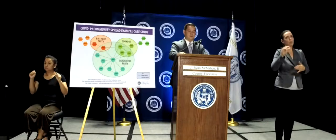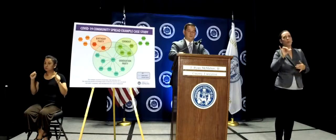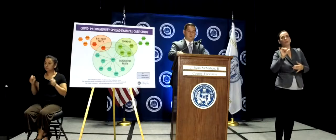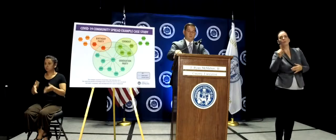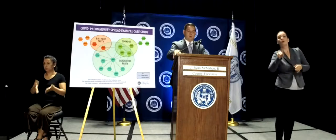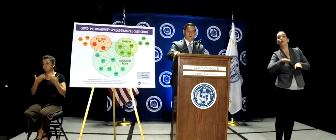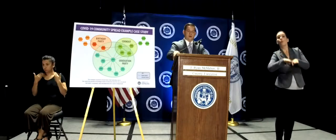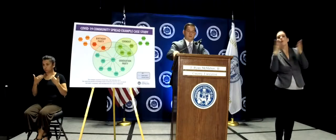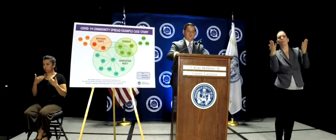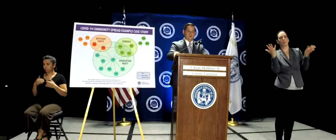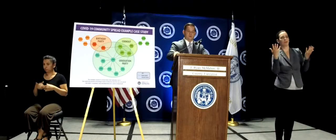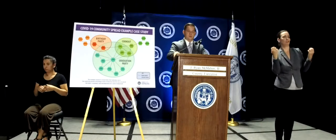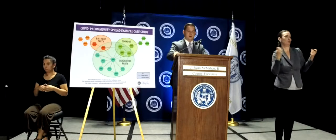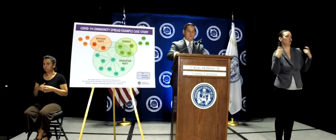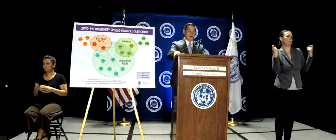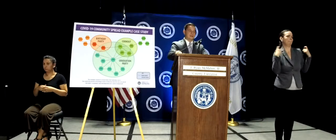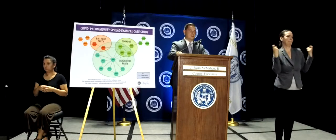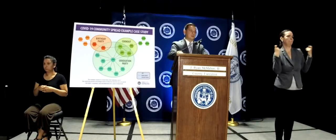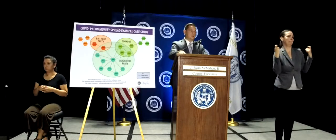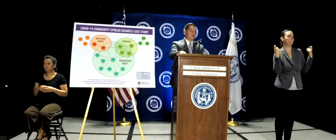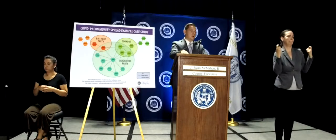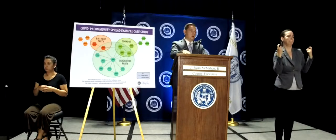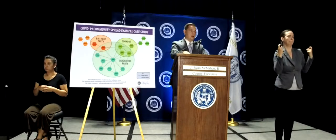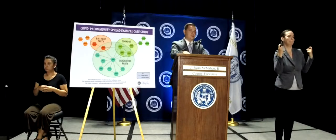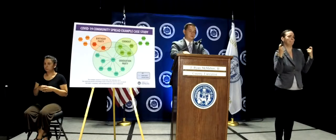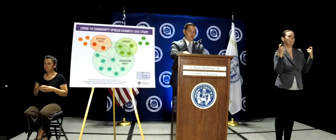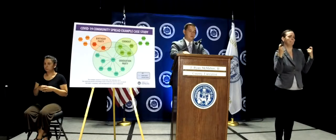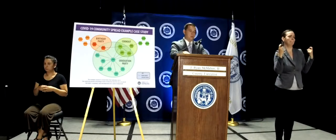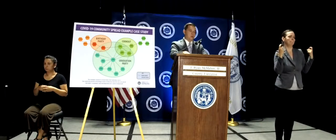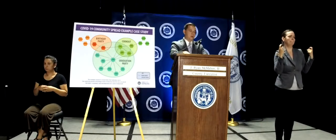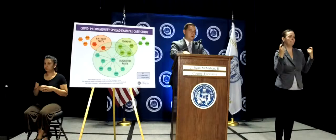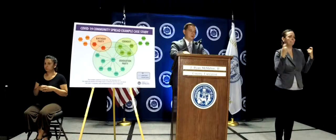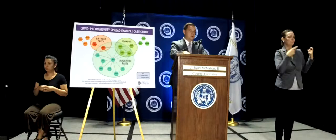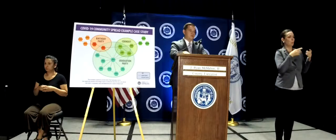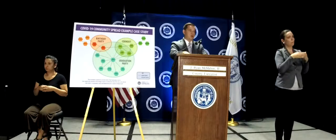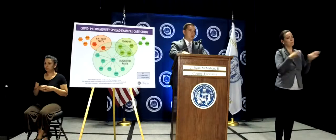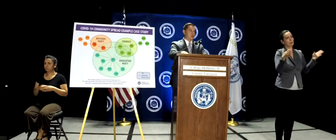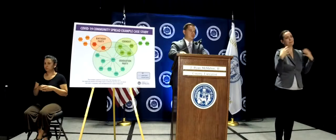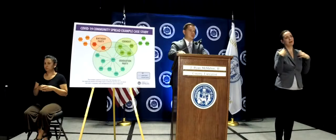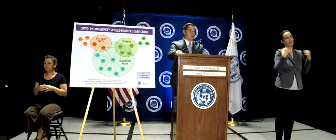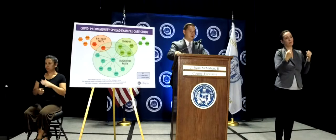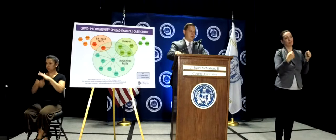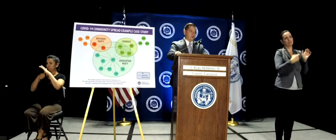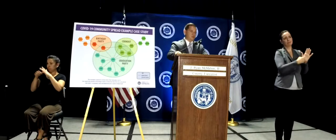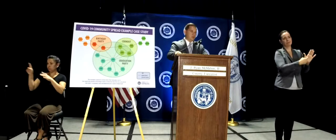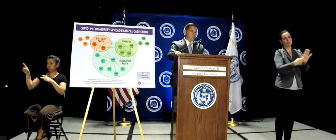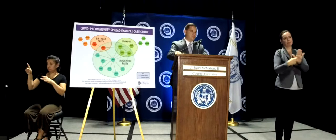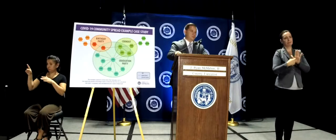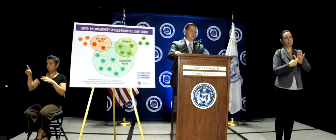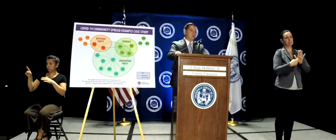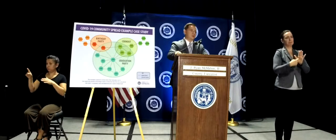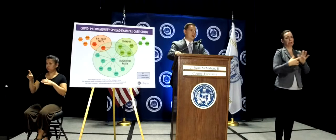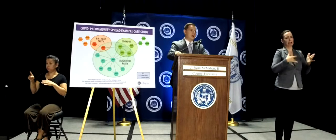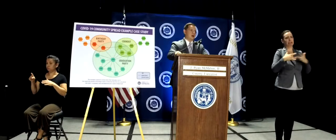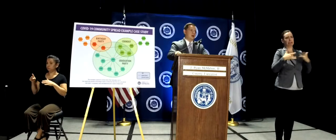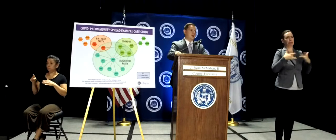you have public health officials that are advising leaders at all levels of government that are very concerned about